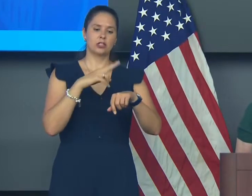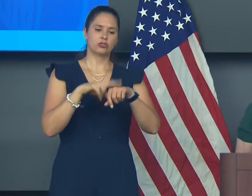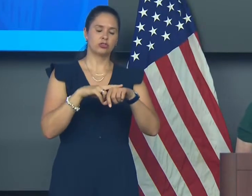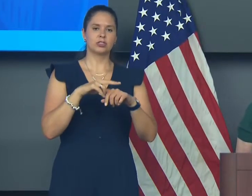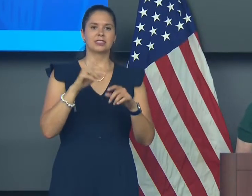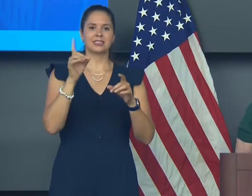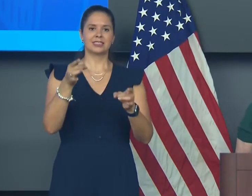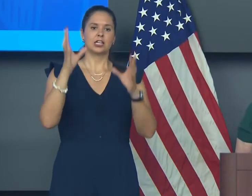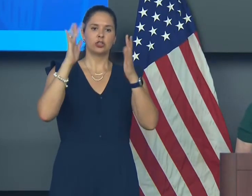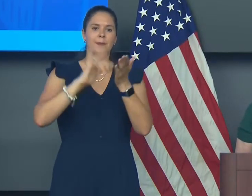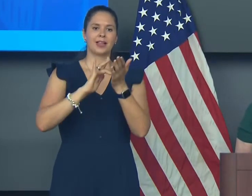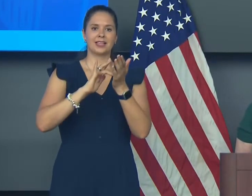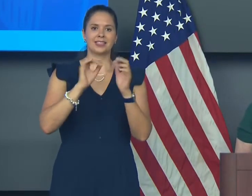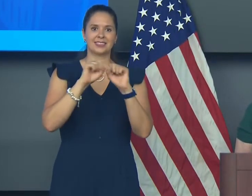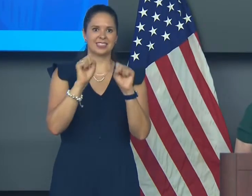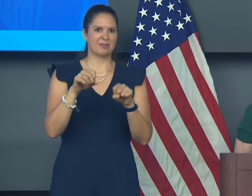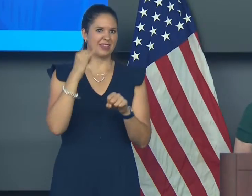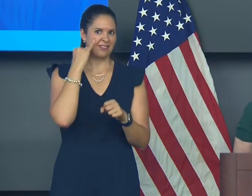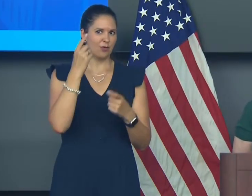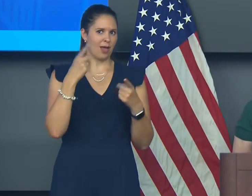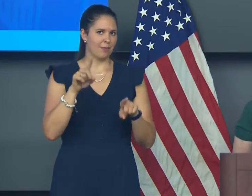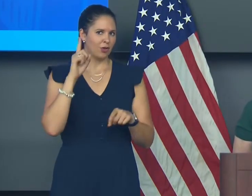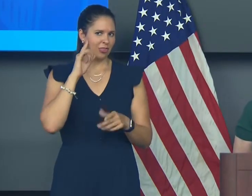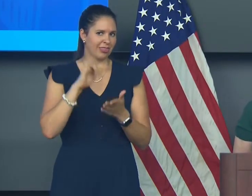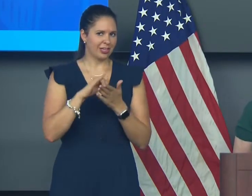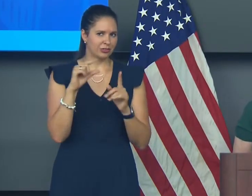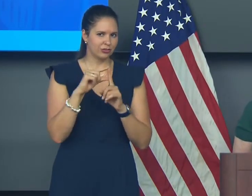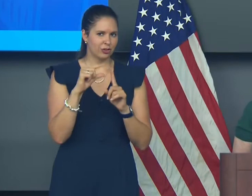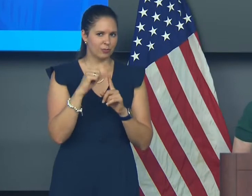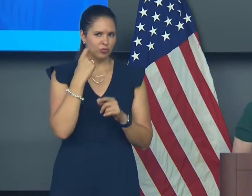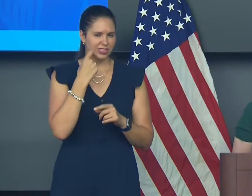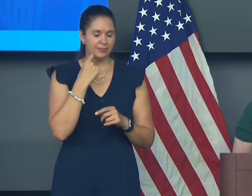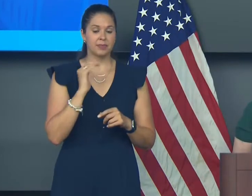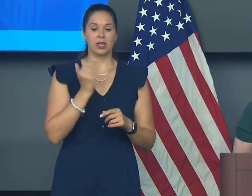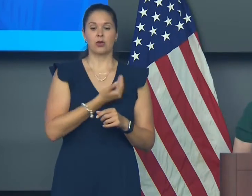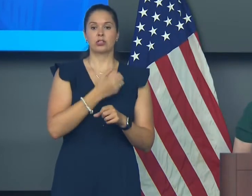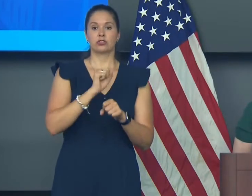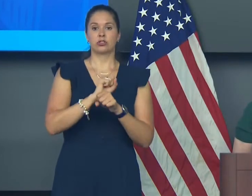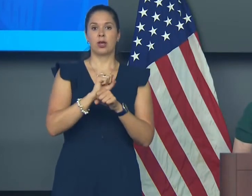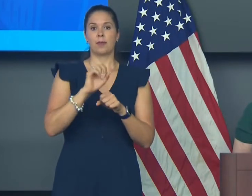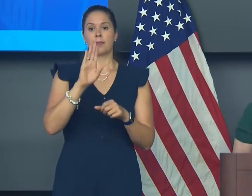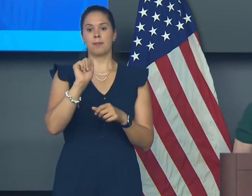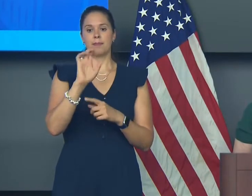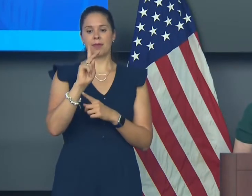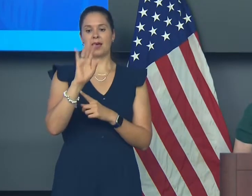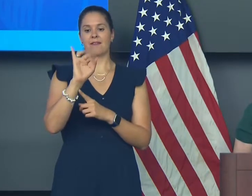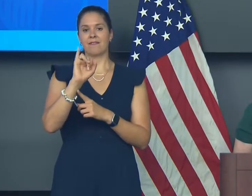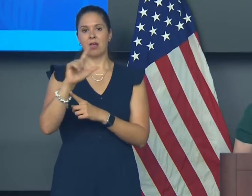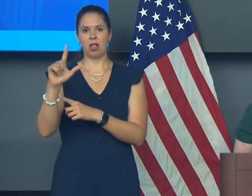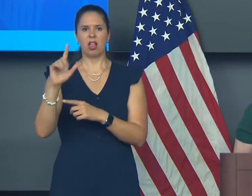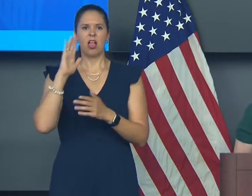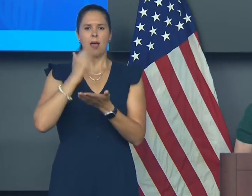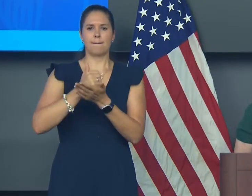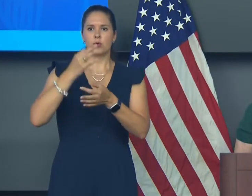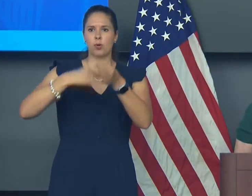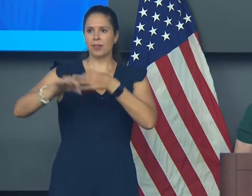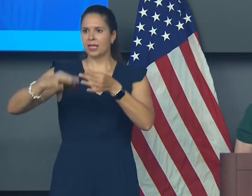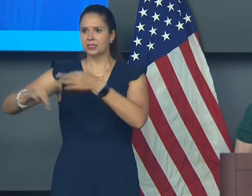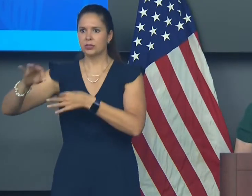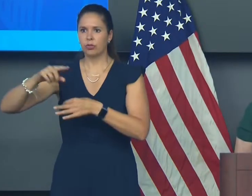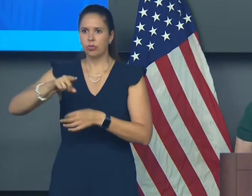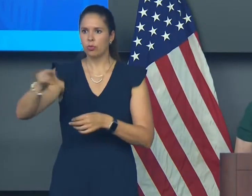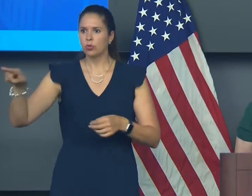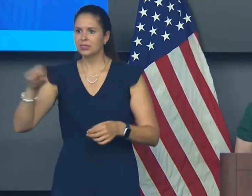Medical System, if you've happened to heard that term recently. Our job here is to backfill and basically help replace nursing